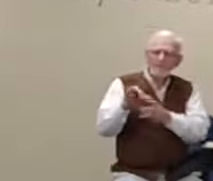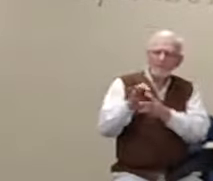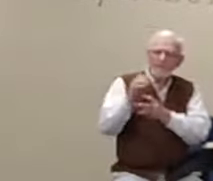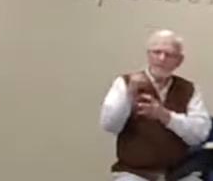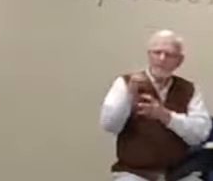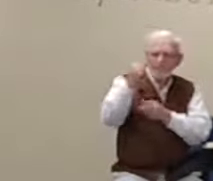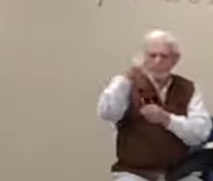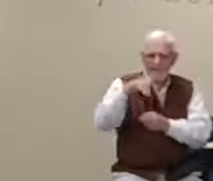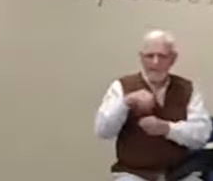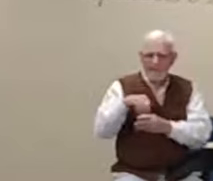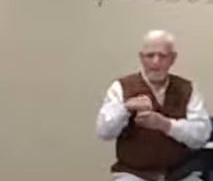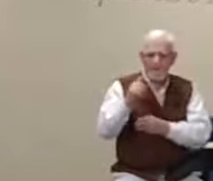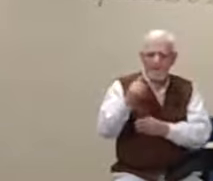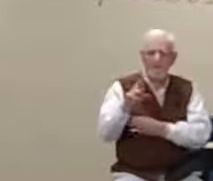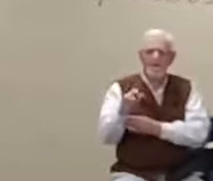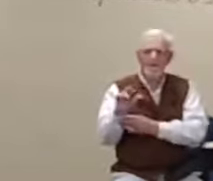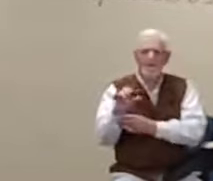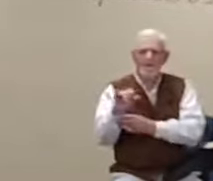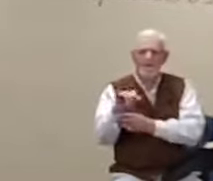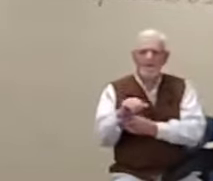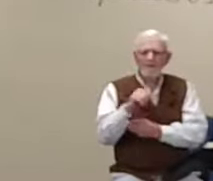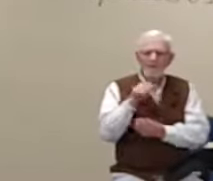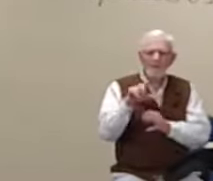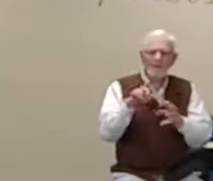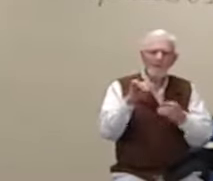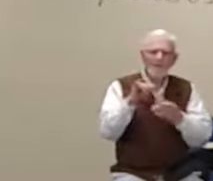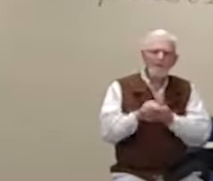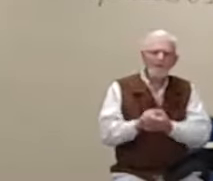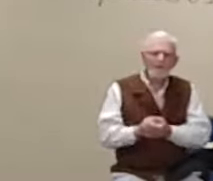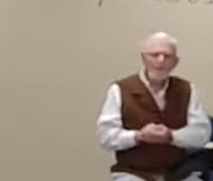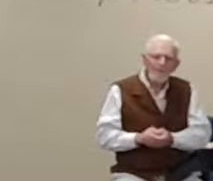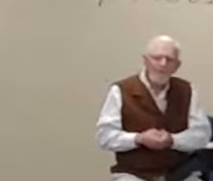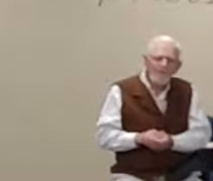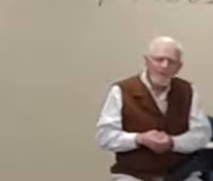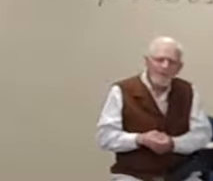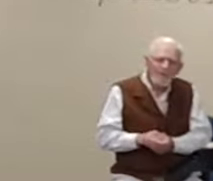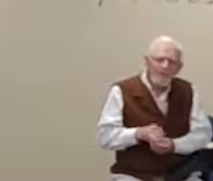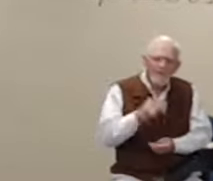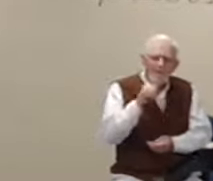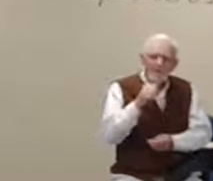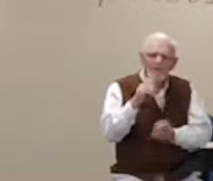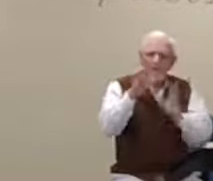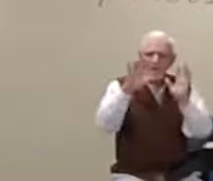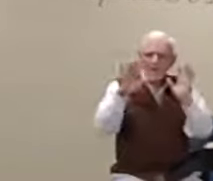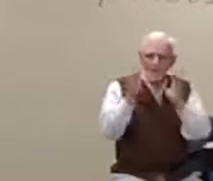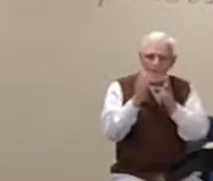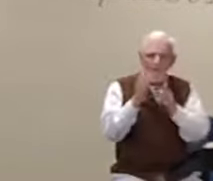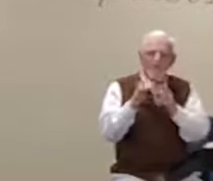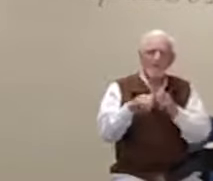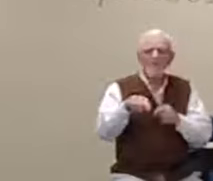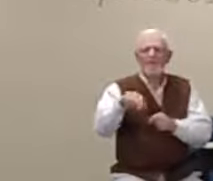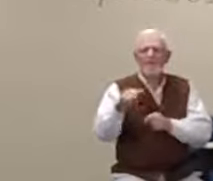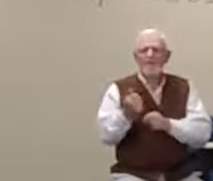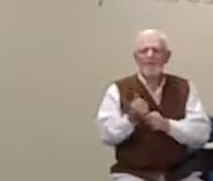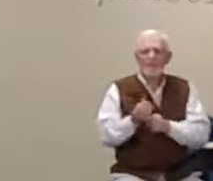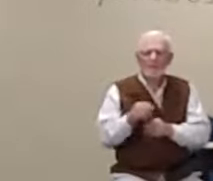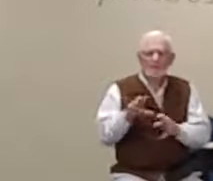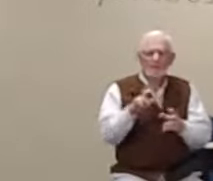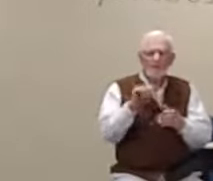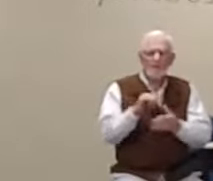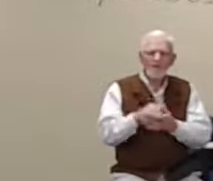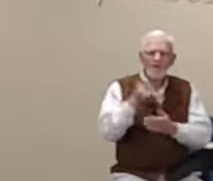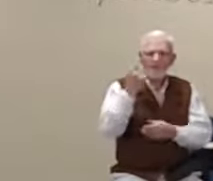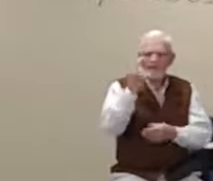race. And he doesn't do that because he's, you know, not paying attention to the others. He does that for